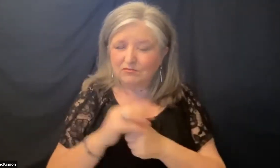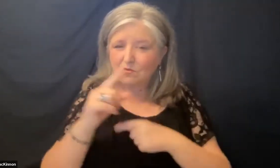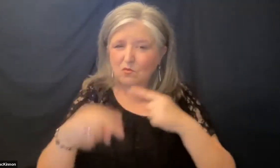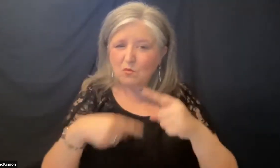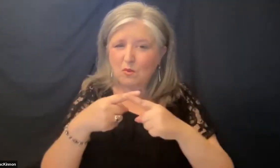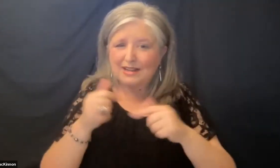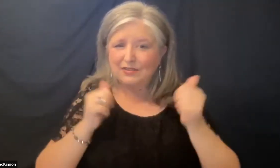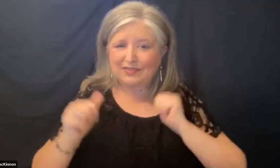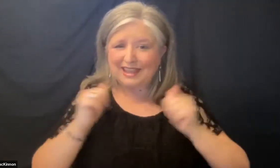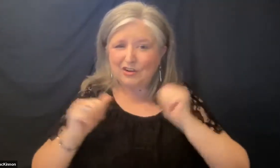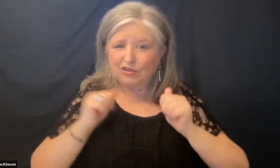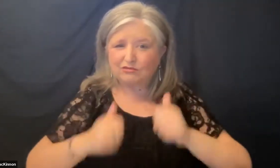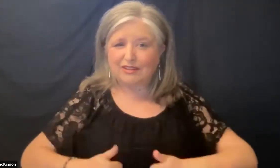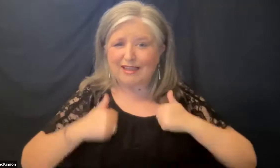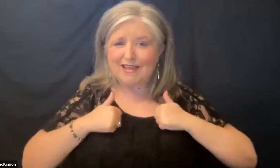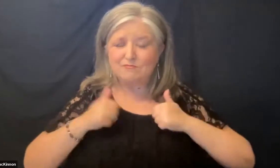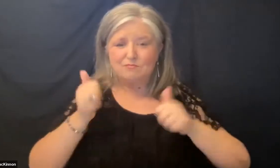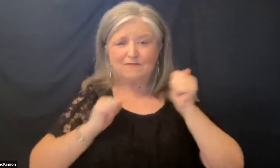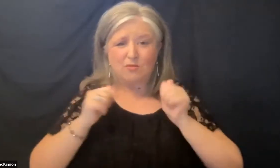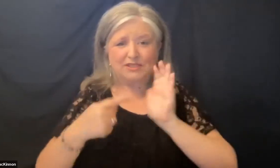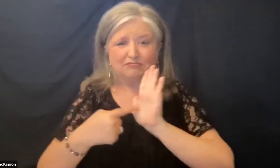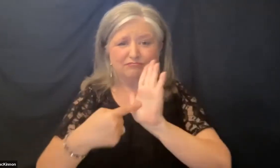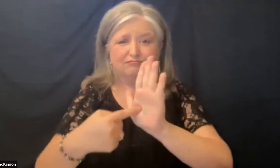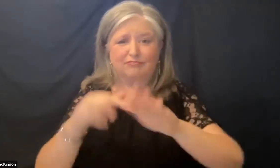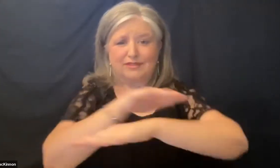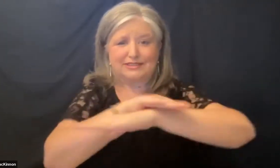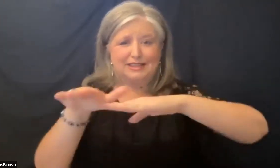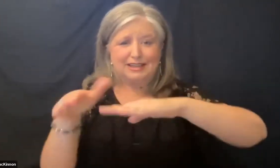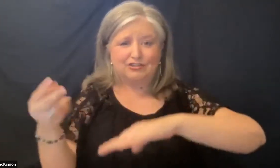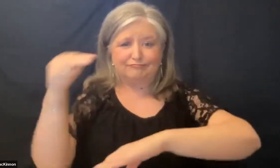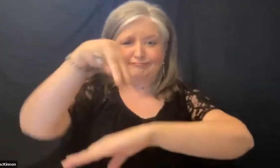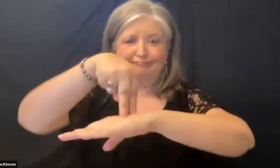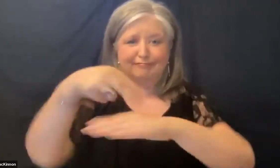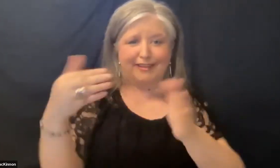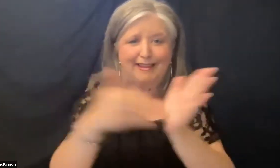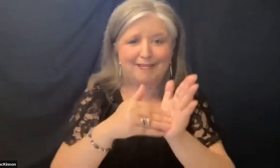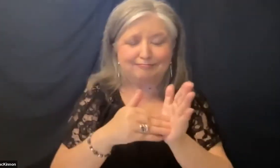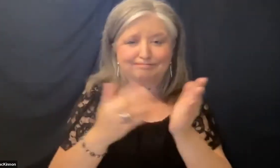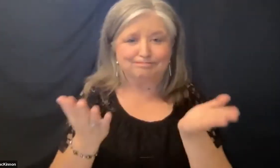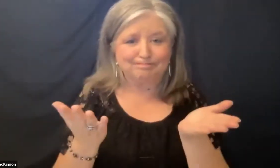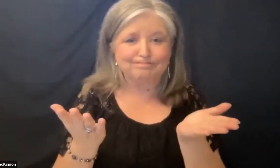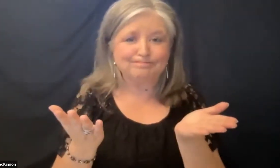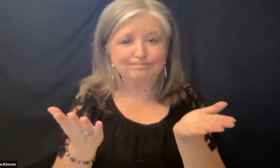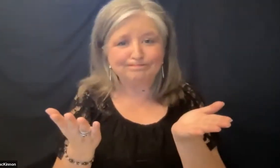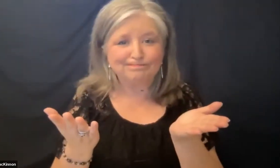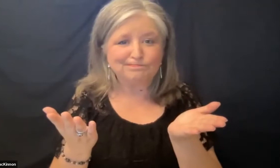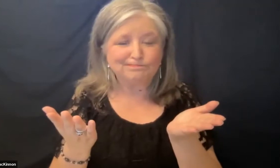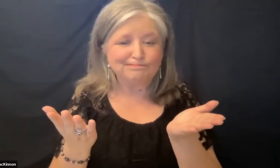It's a big question. The big question on all of our minds is, when will live theater be back? When can we be on the